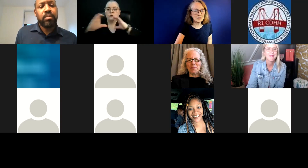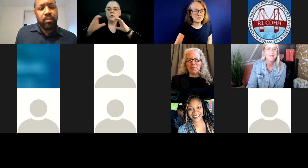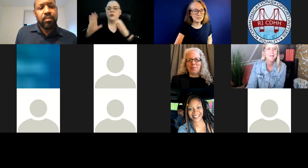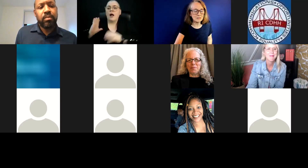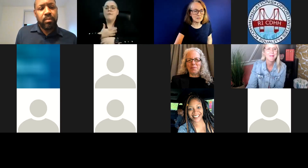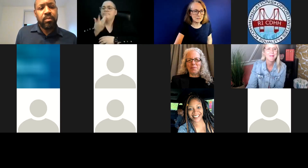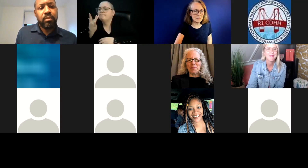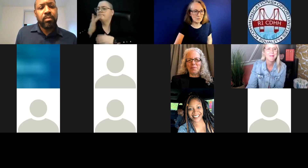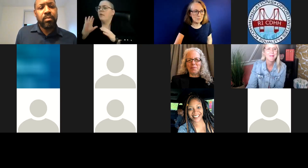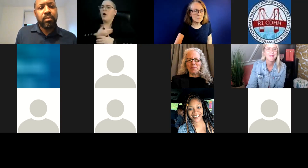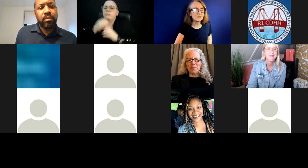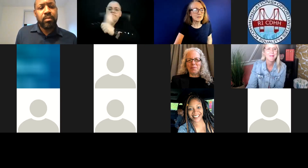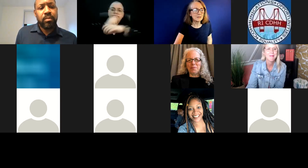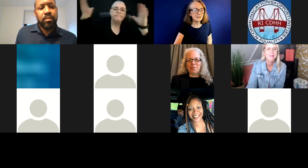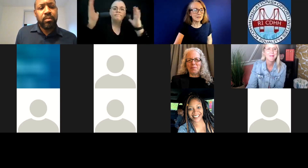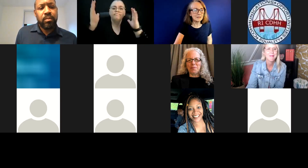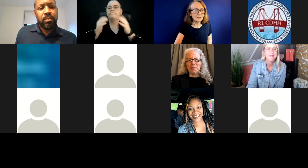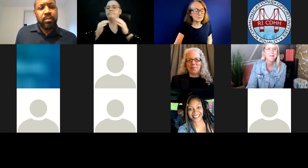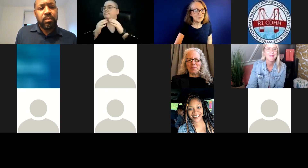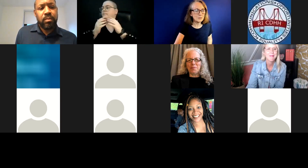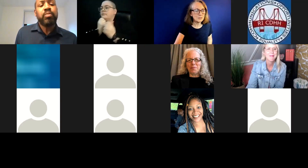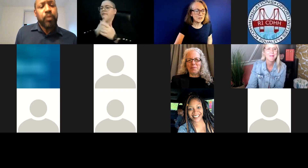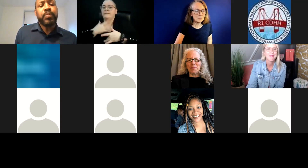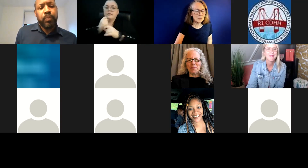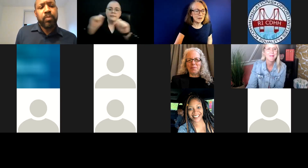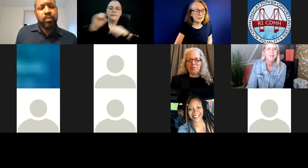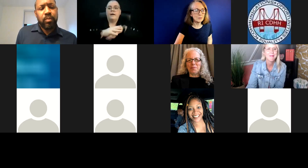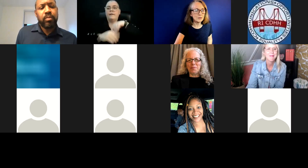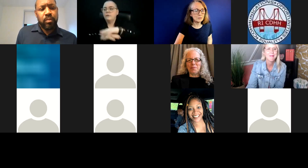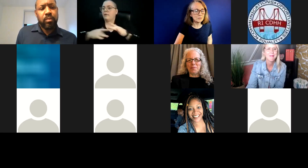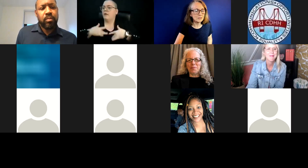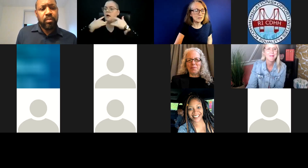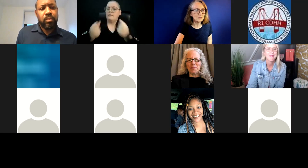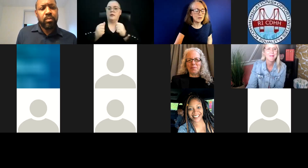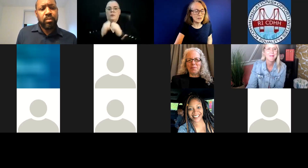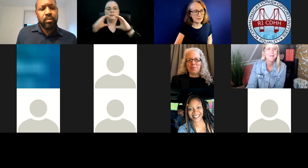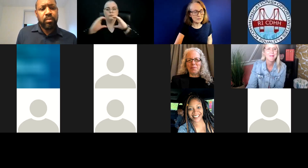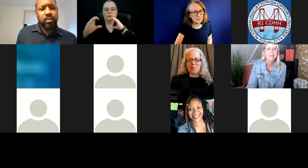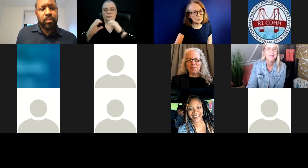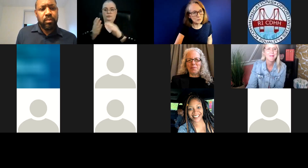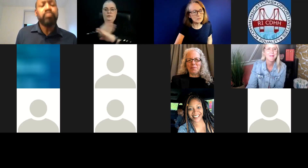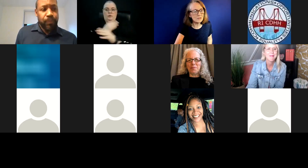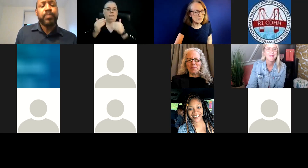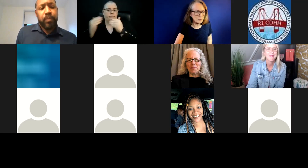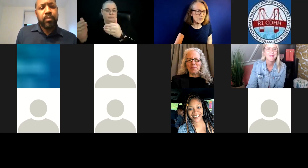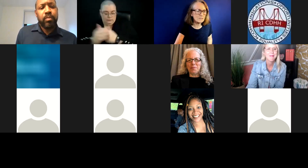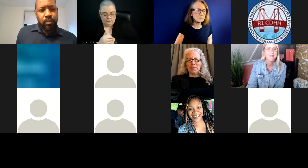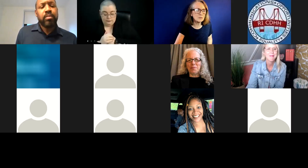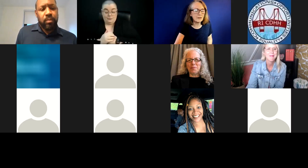is set up. And people can talk about how they want to be run it, how they feel the most safe, the most comfortable, and how they prefer